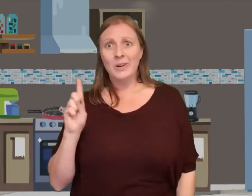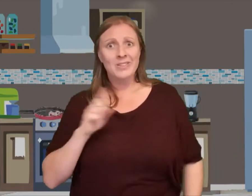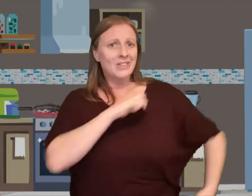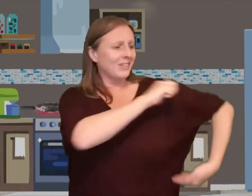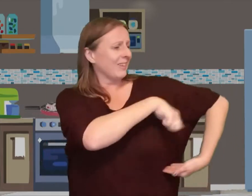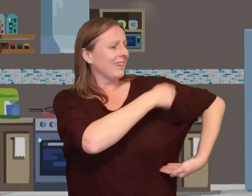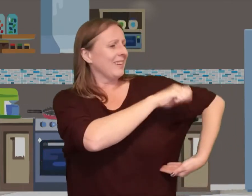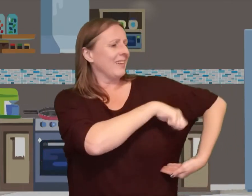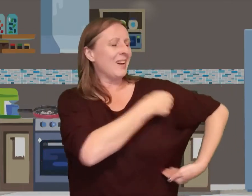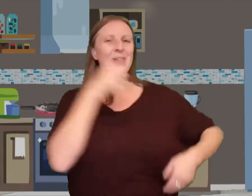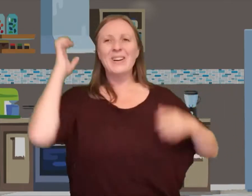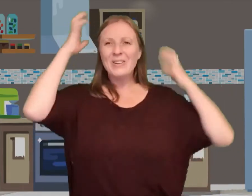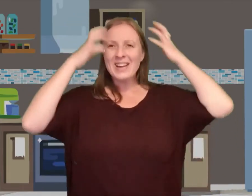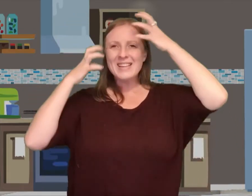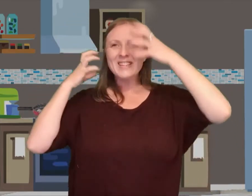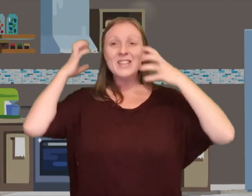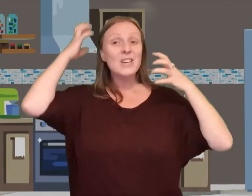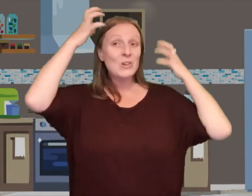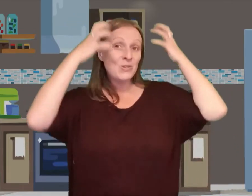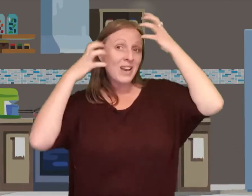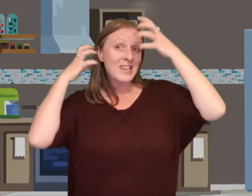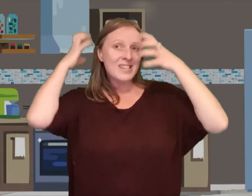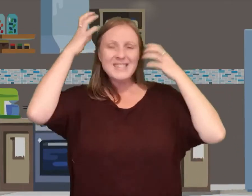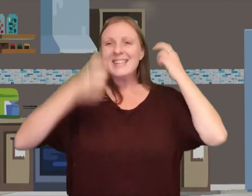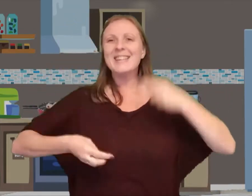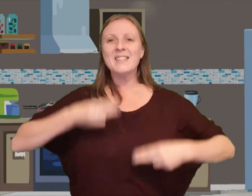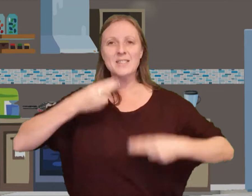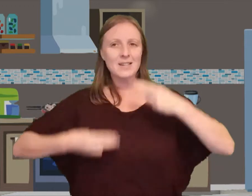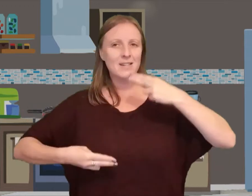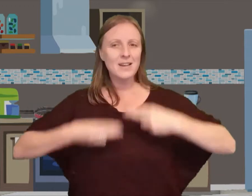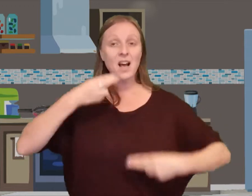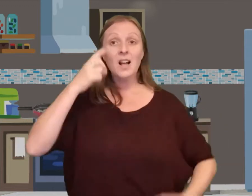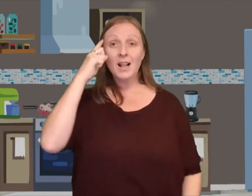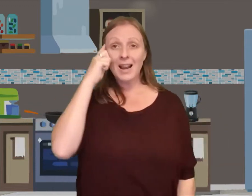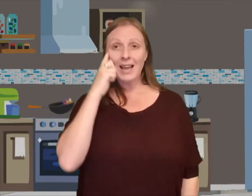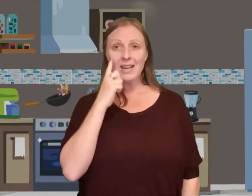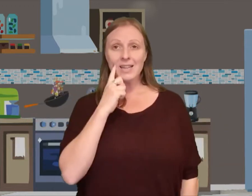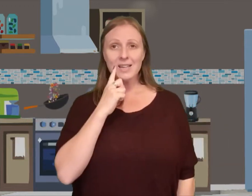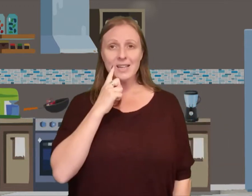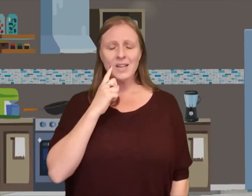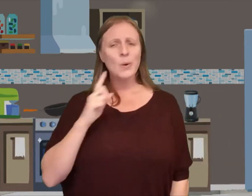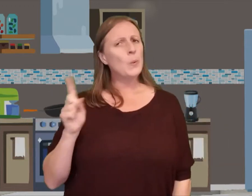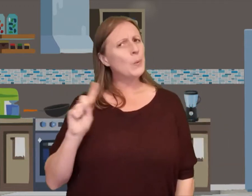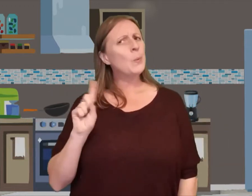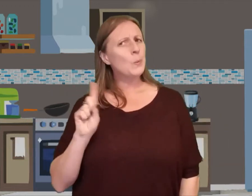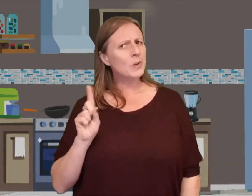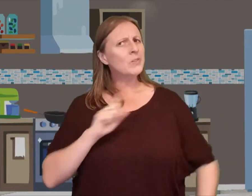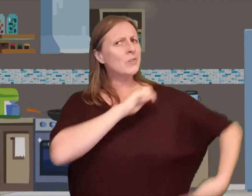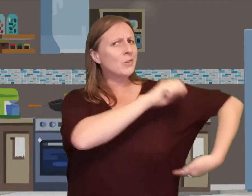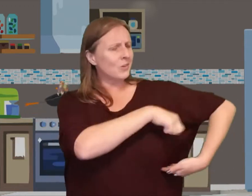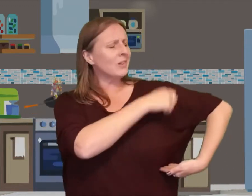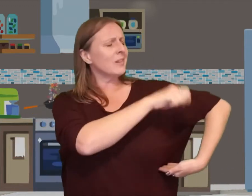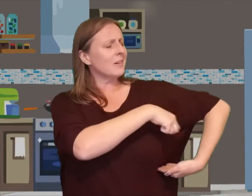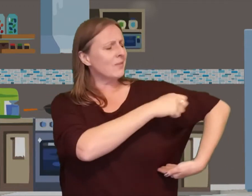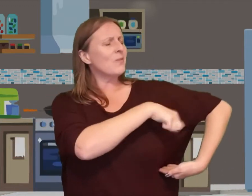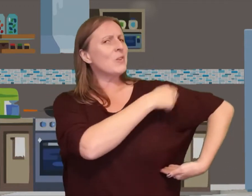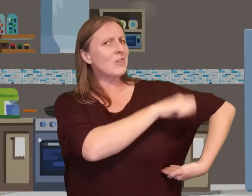What you cooking up? Crazy, crazy dinner lady, what you cooking up for